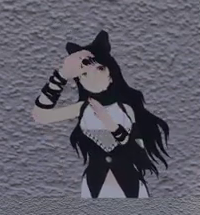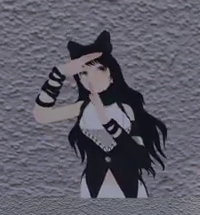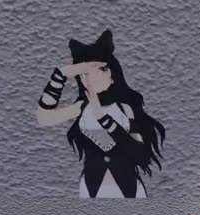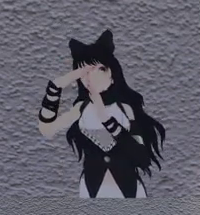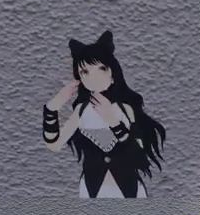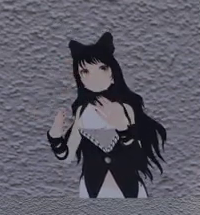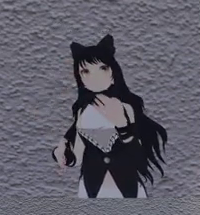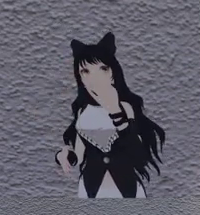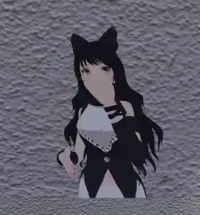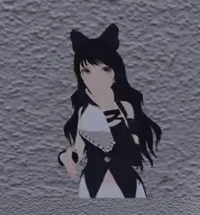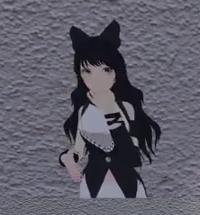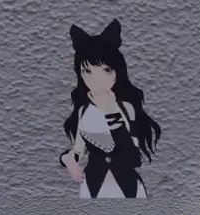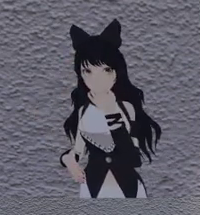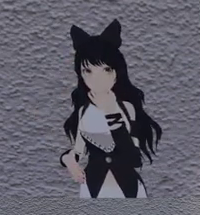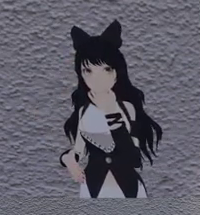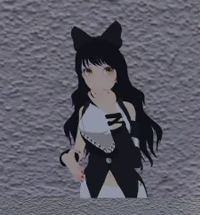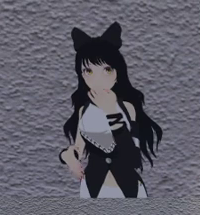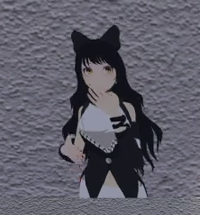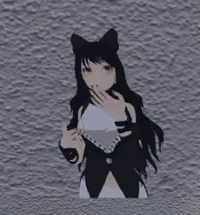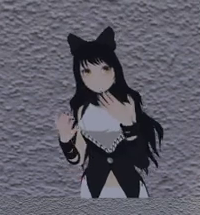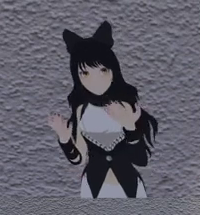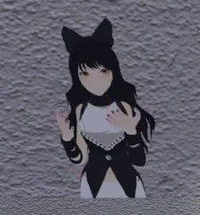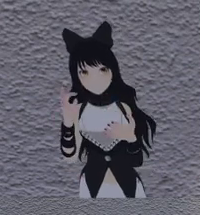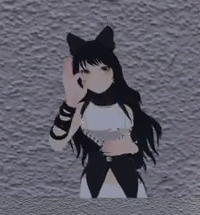It's just the same as eat. Food.